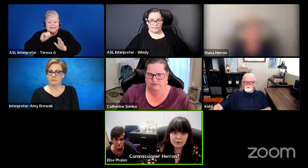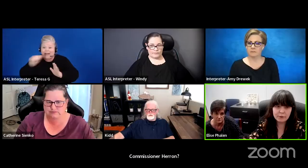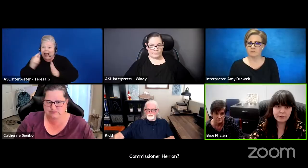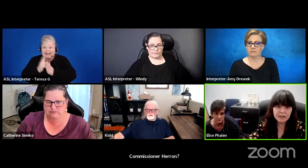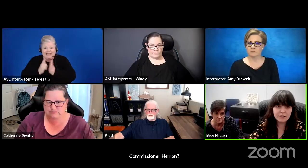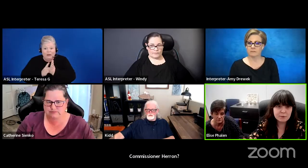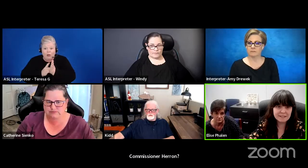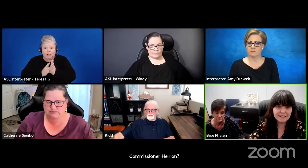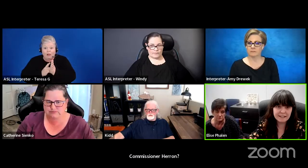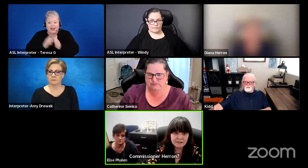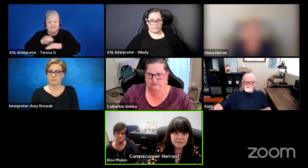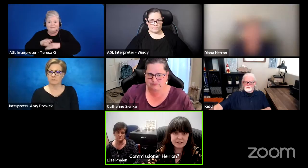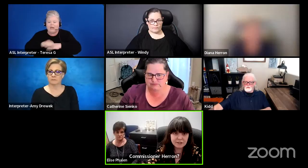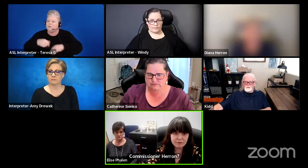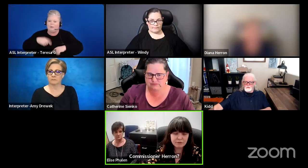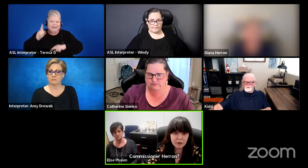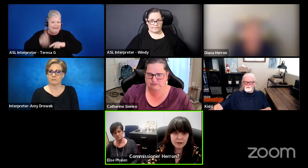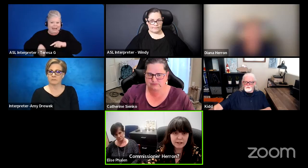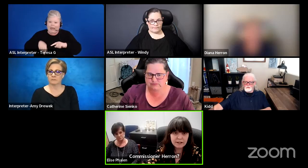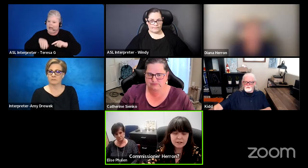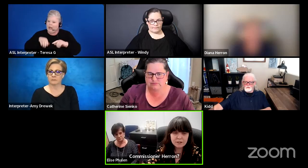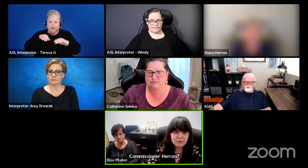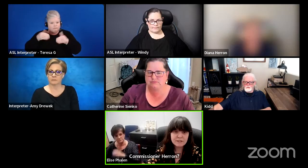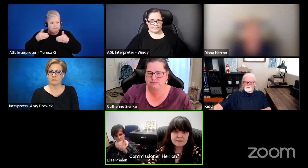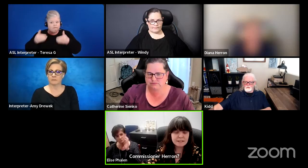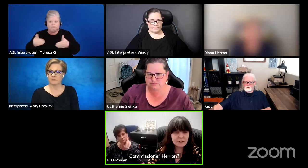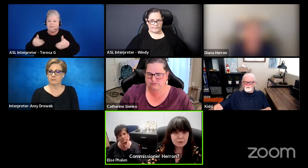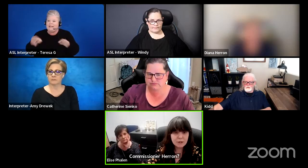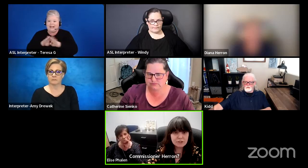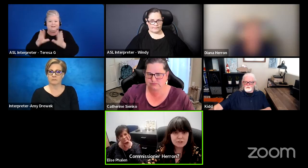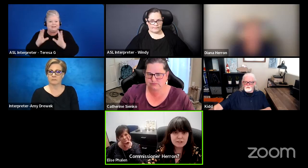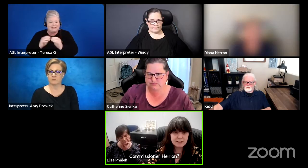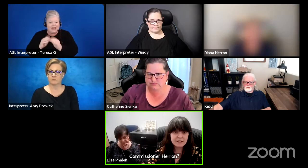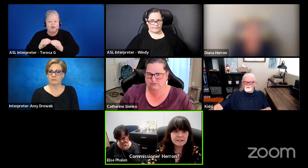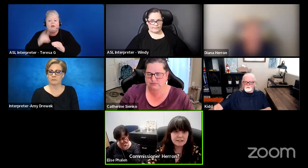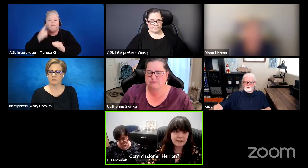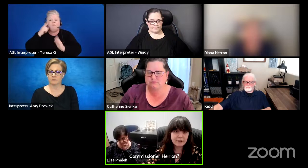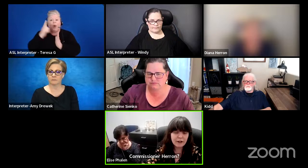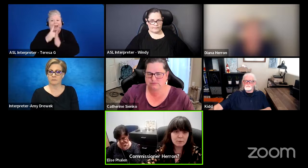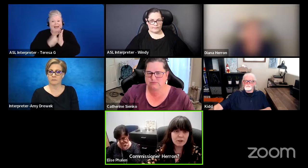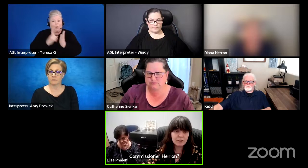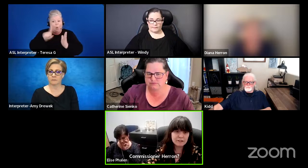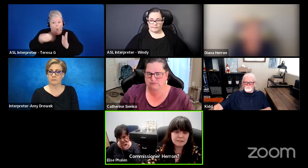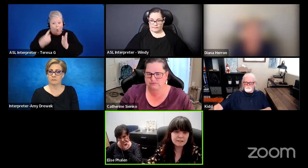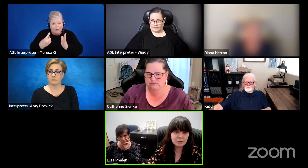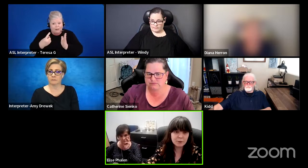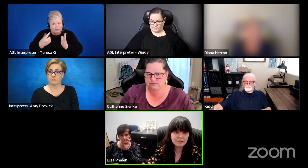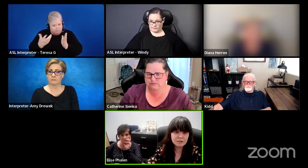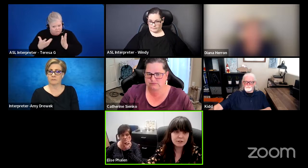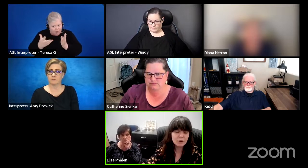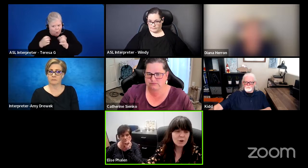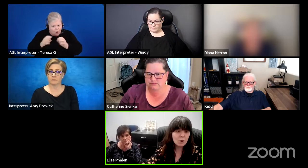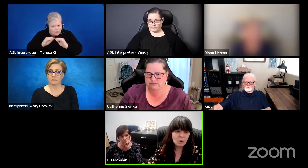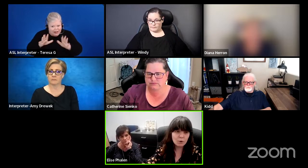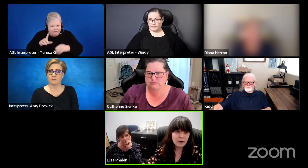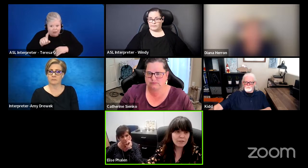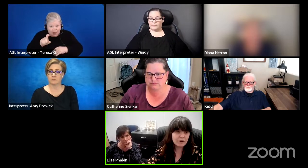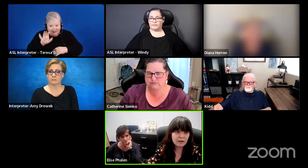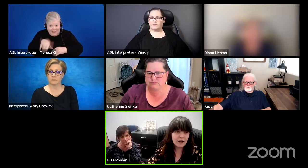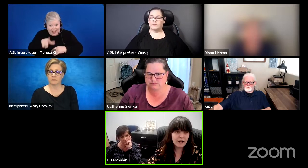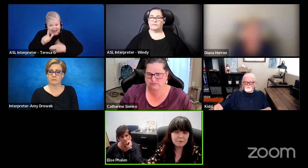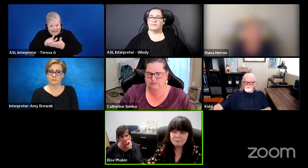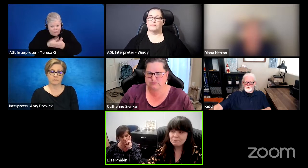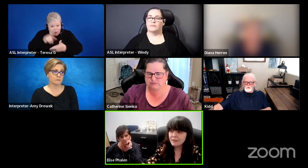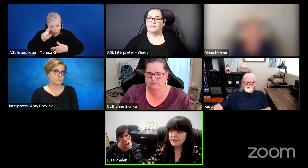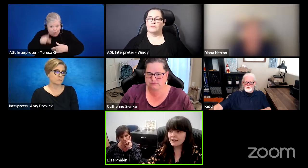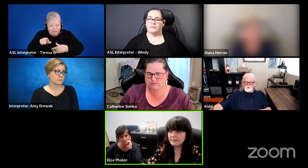cannot go into executive session for it. So if it's a legal question, I'd like to clarify whether it's a legal question or